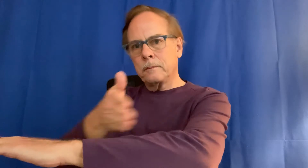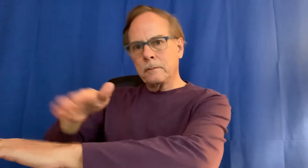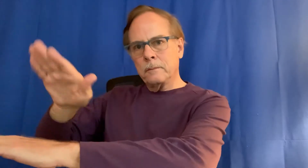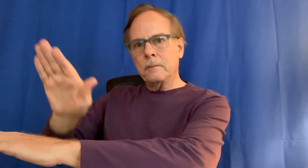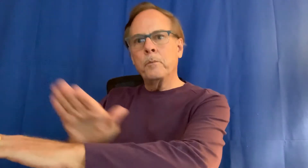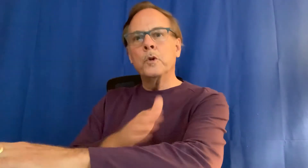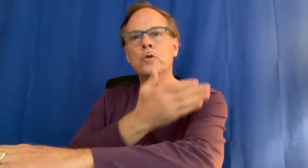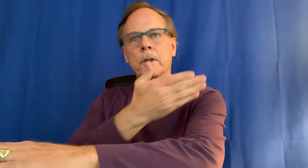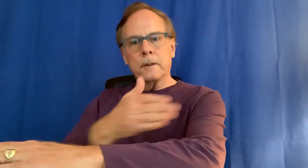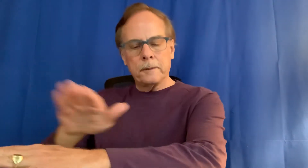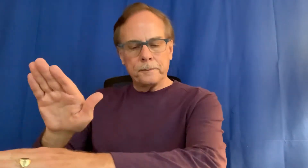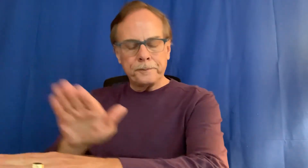Music.